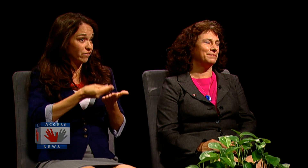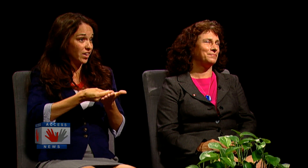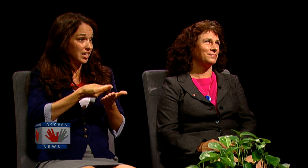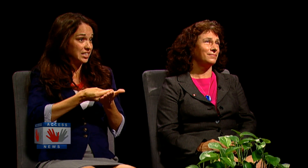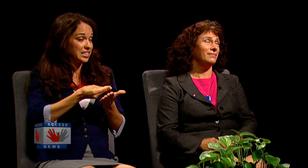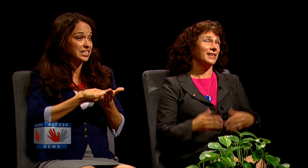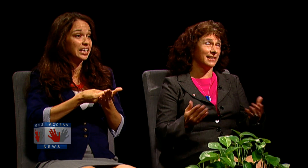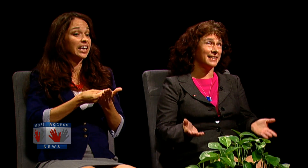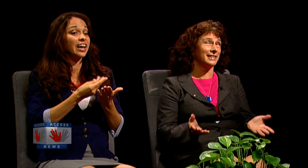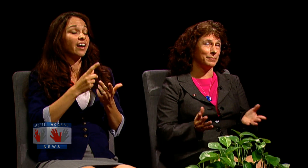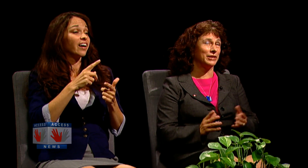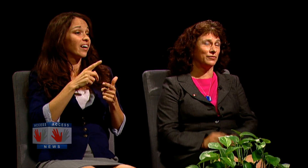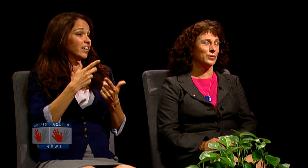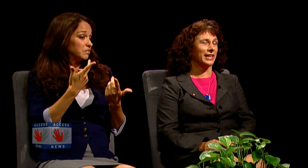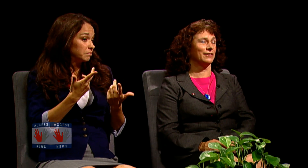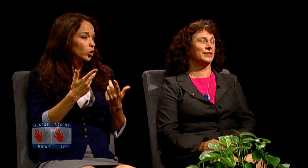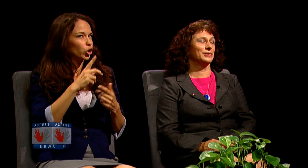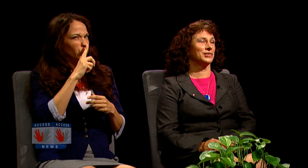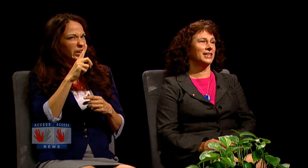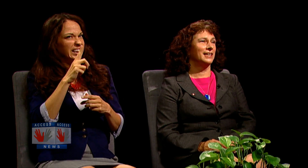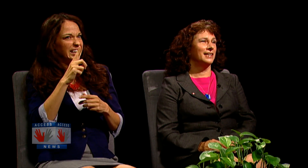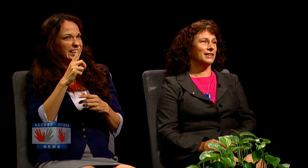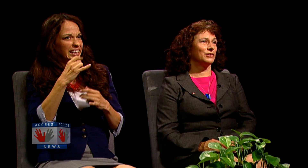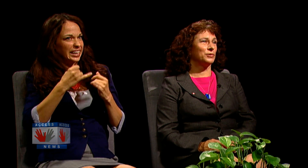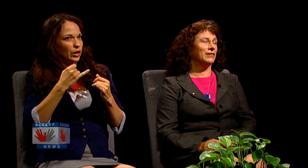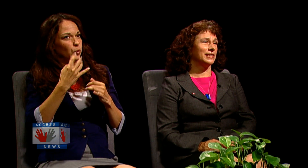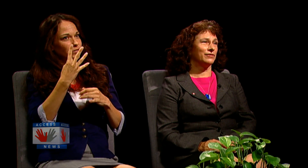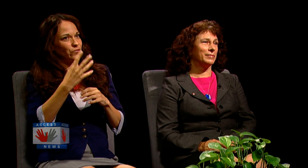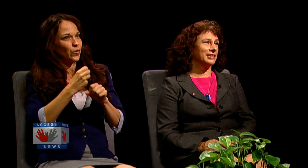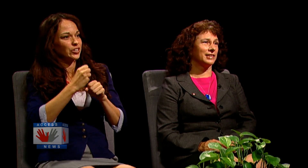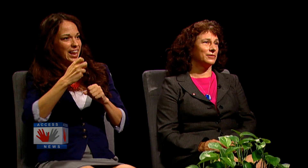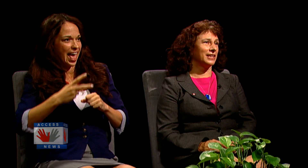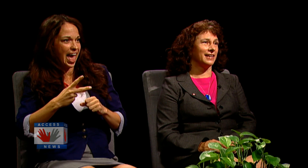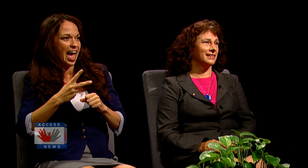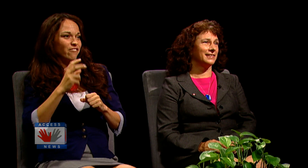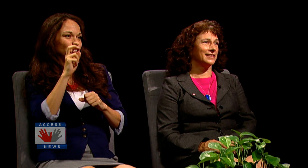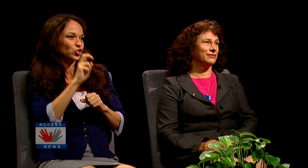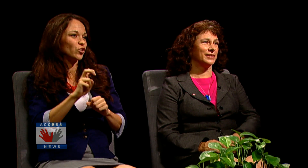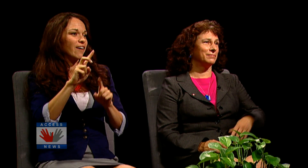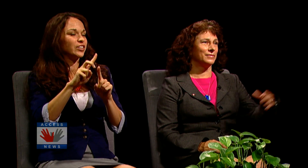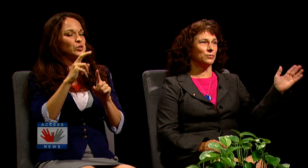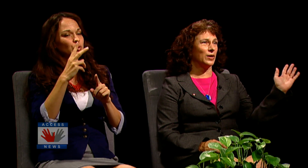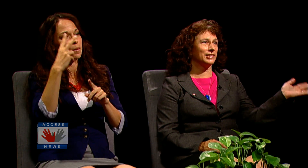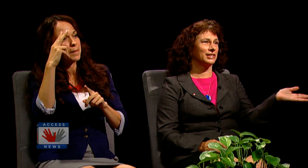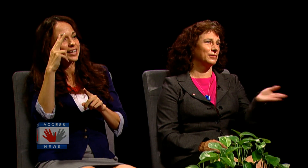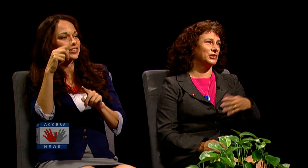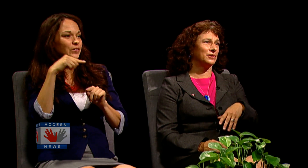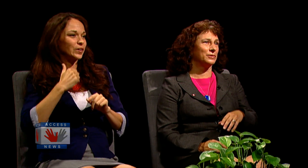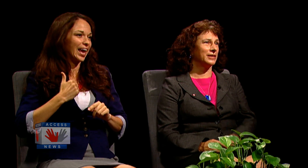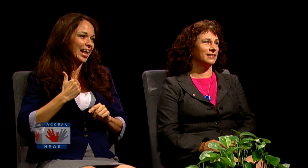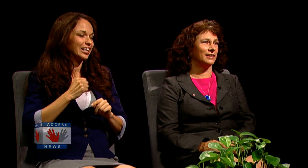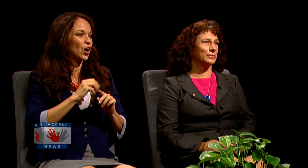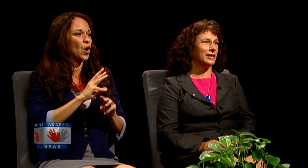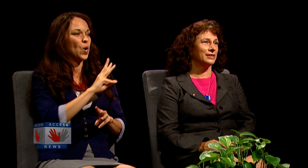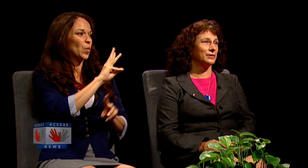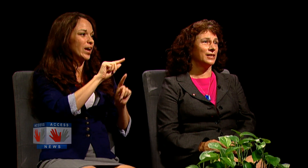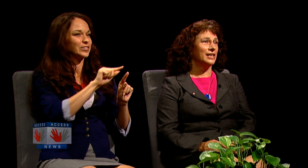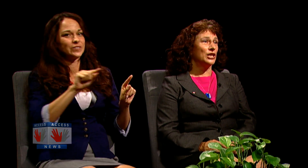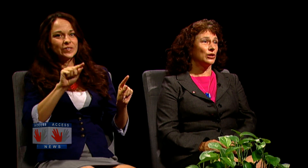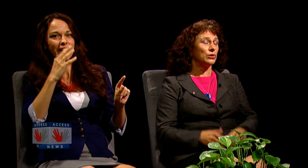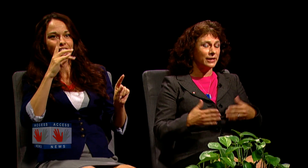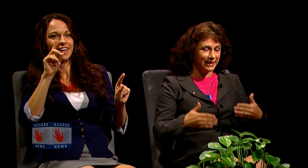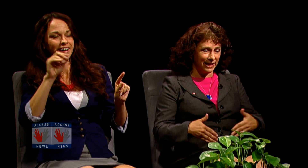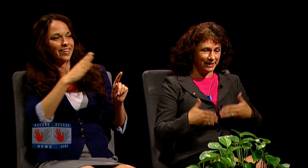spending, it ended up being 4.5 years, traveling from Mexico to Canada, from the West Coast all the way to